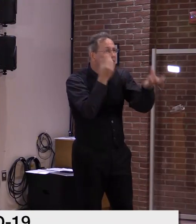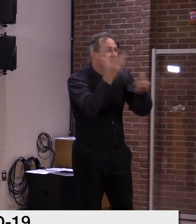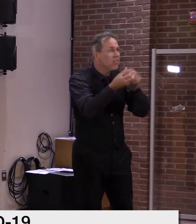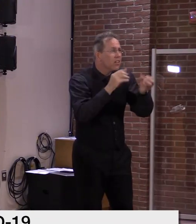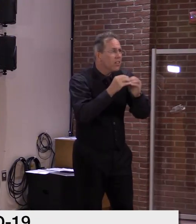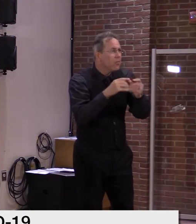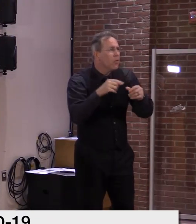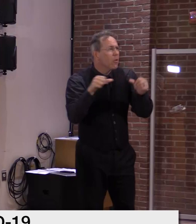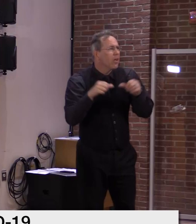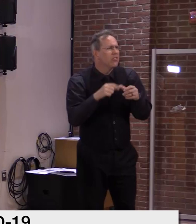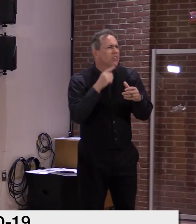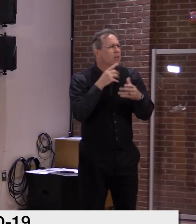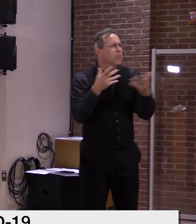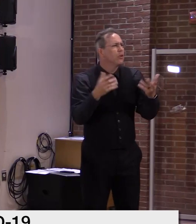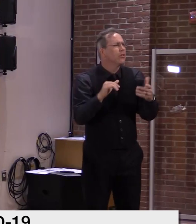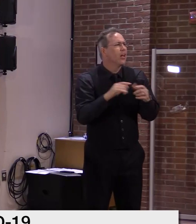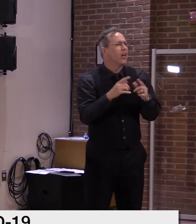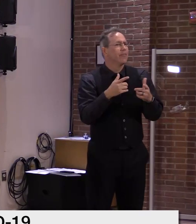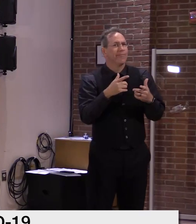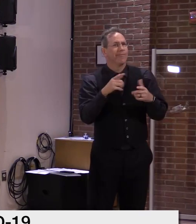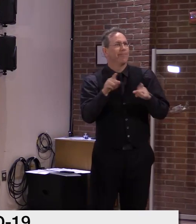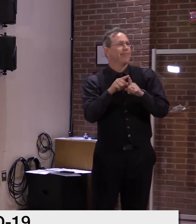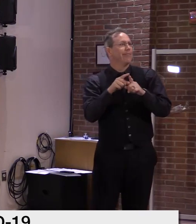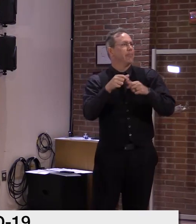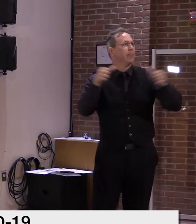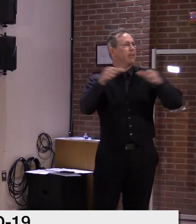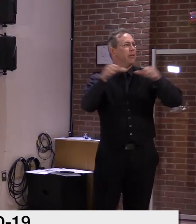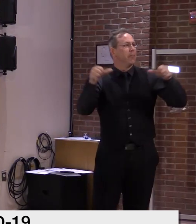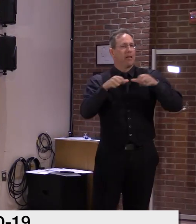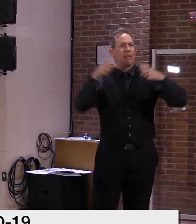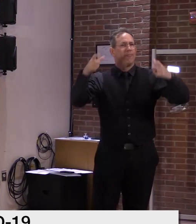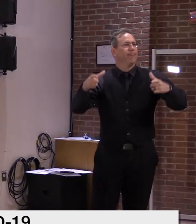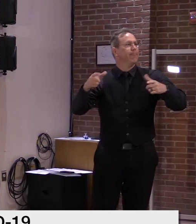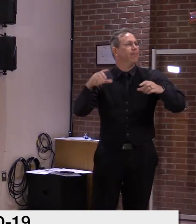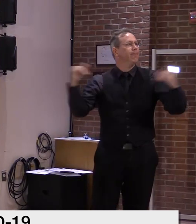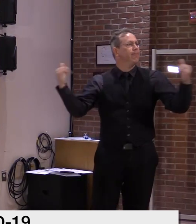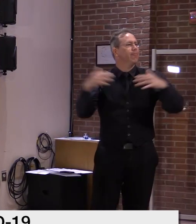these big clinics that we have been. You know, we've had super pods at